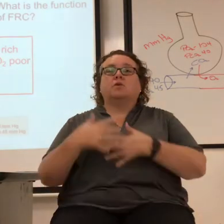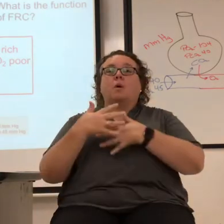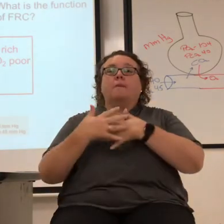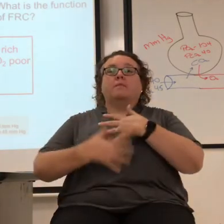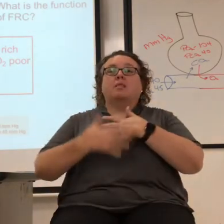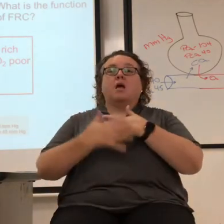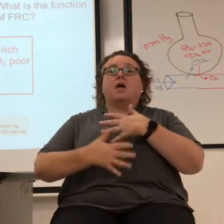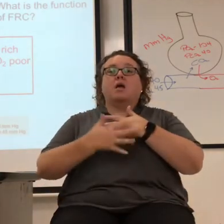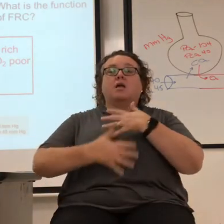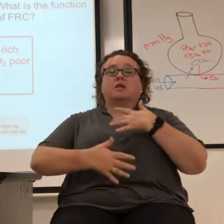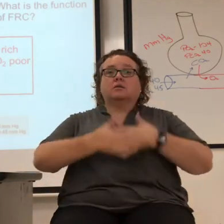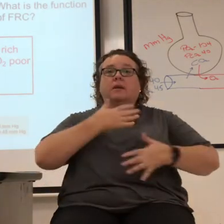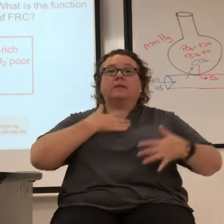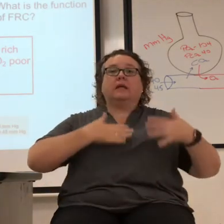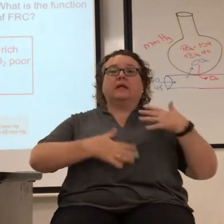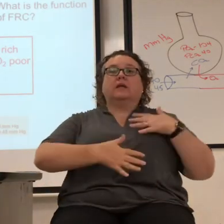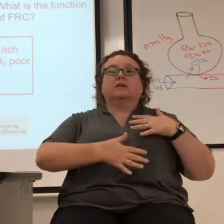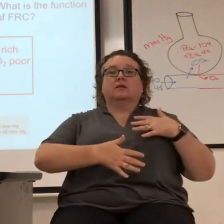140.